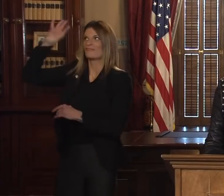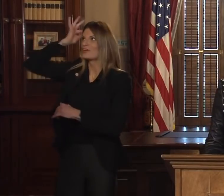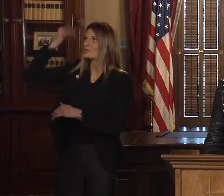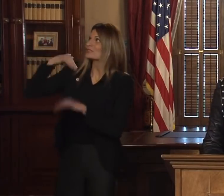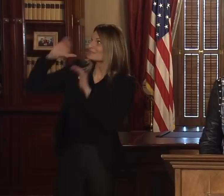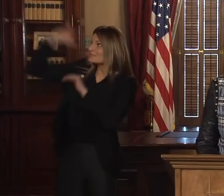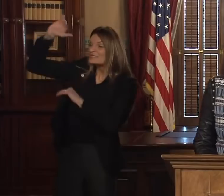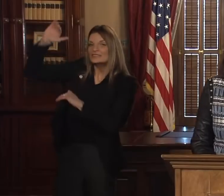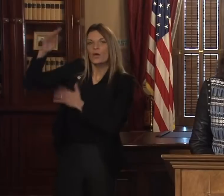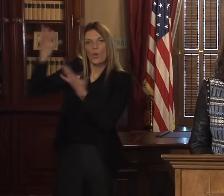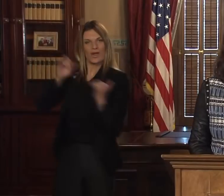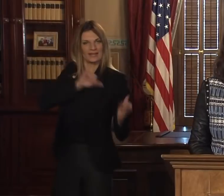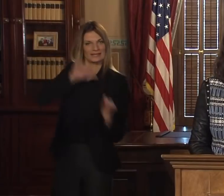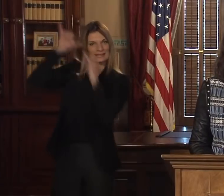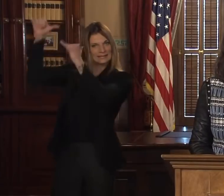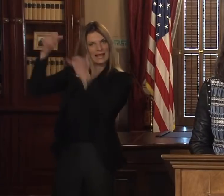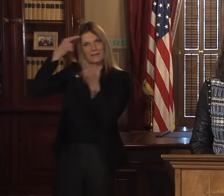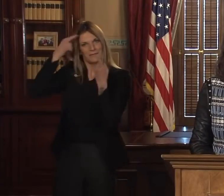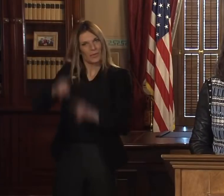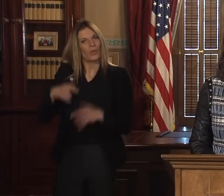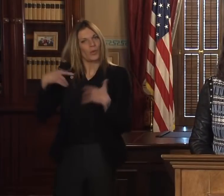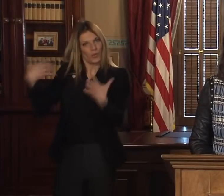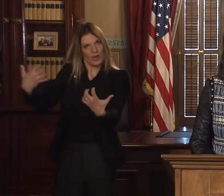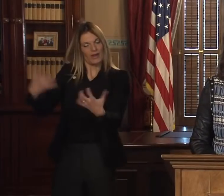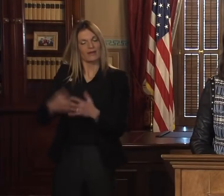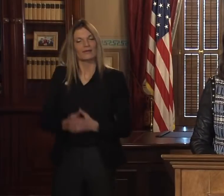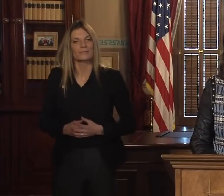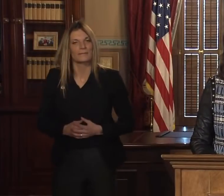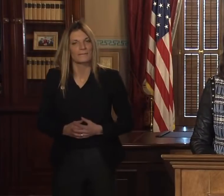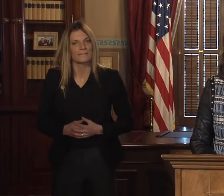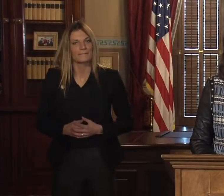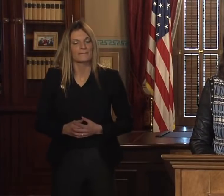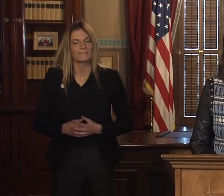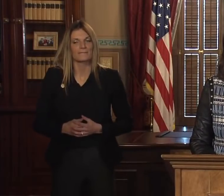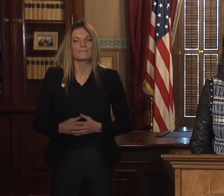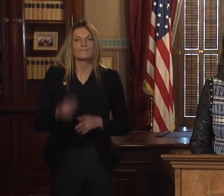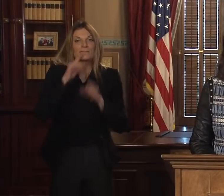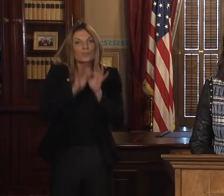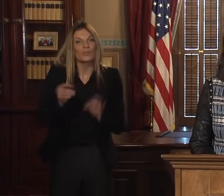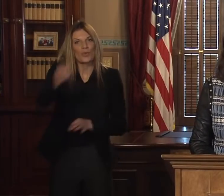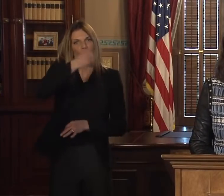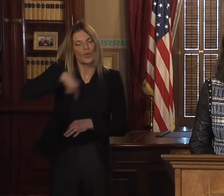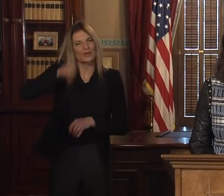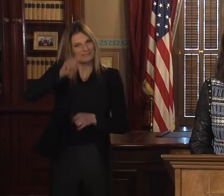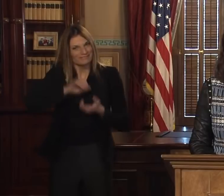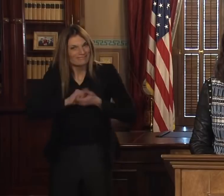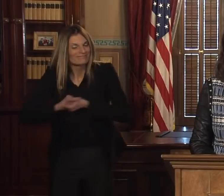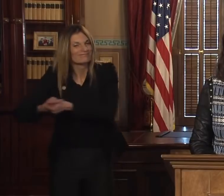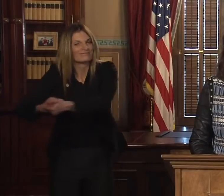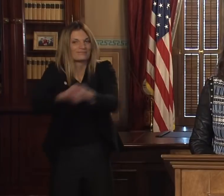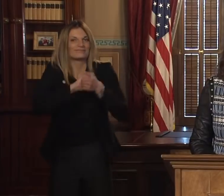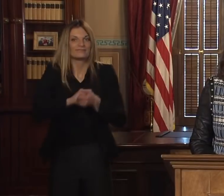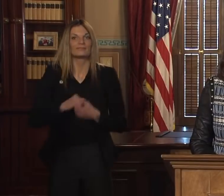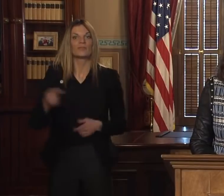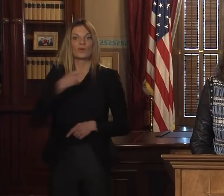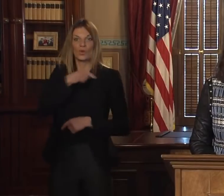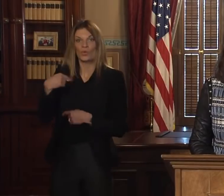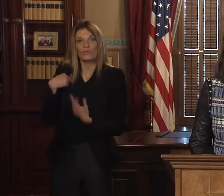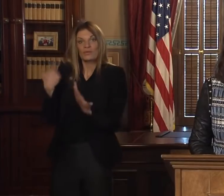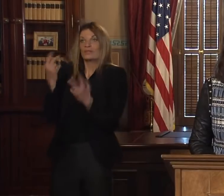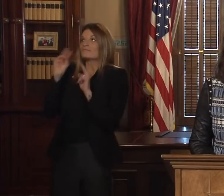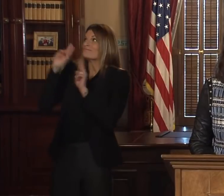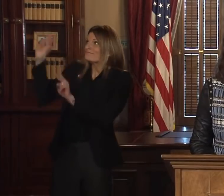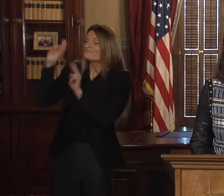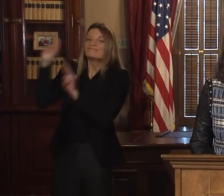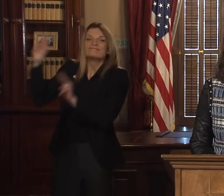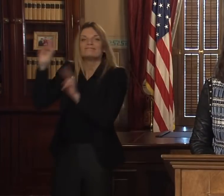us has to do our part. The legislature has said time and time again they want to have a role, and if they really